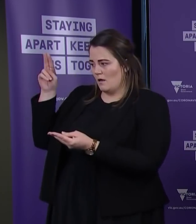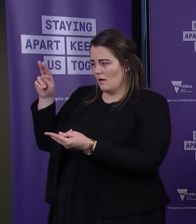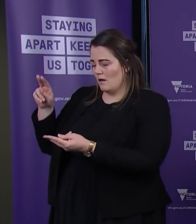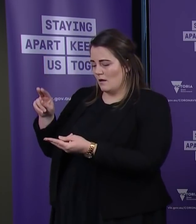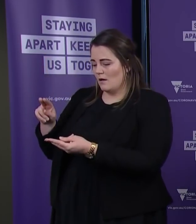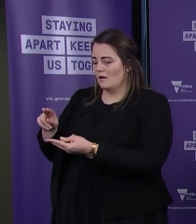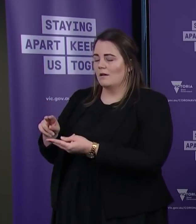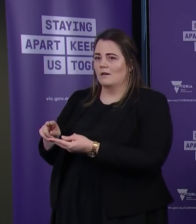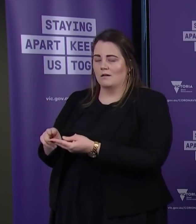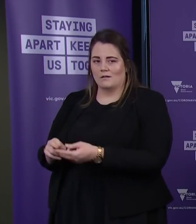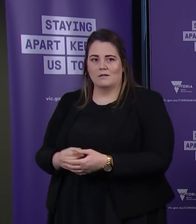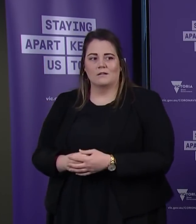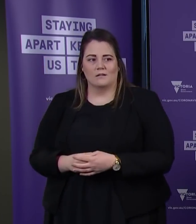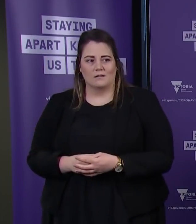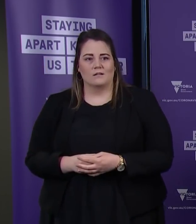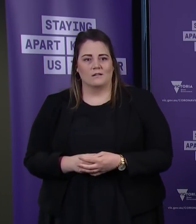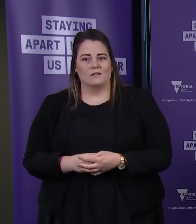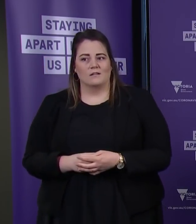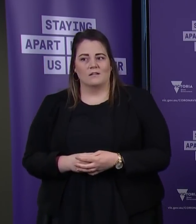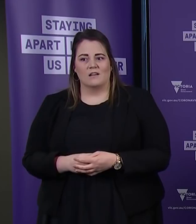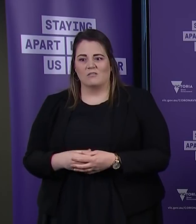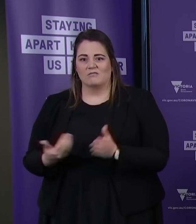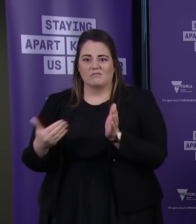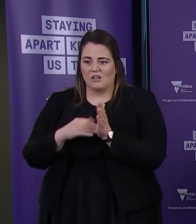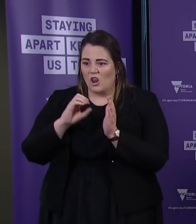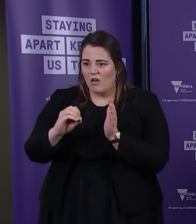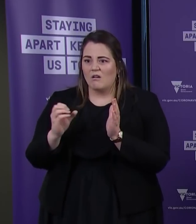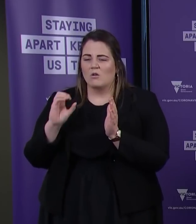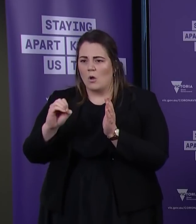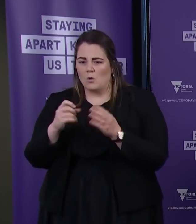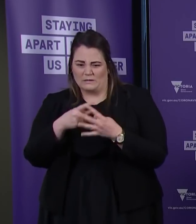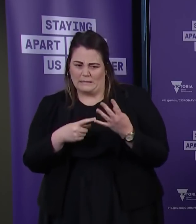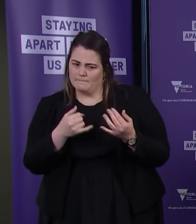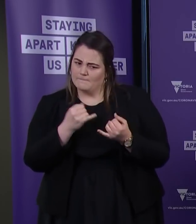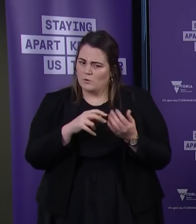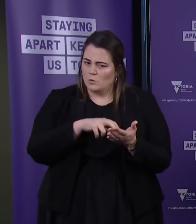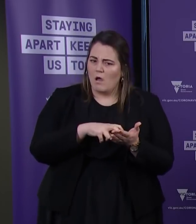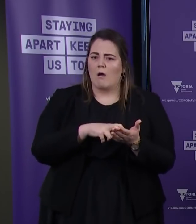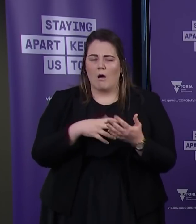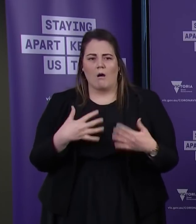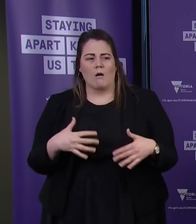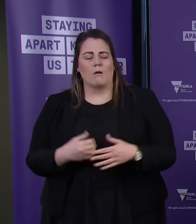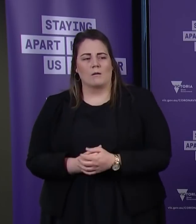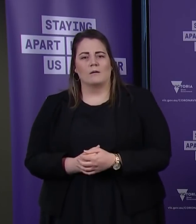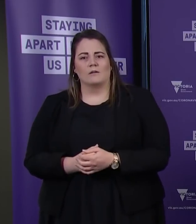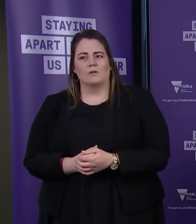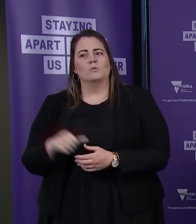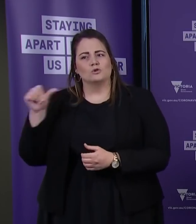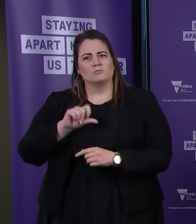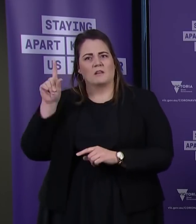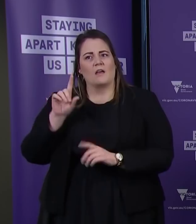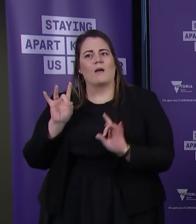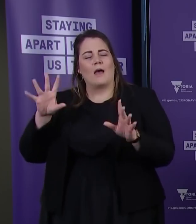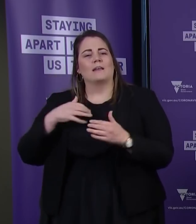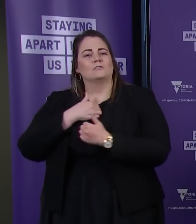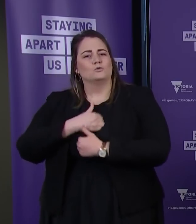got days of literally no true cases. And so we should go out with all the precautions that we've talked about.